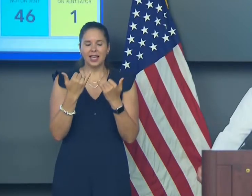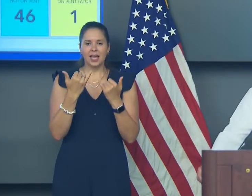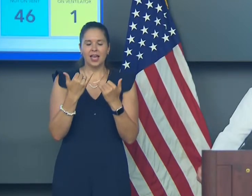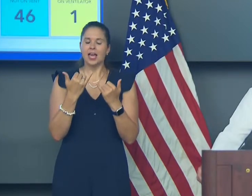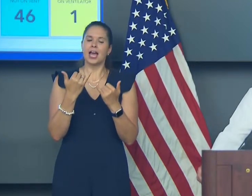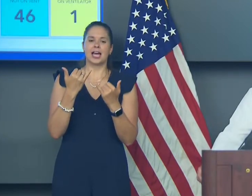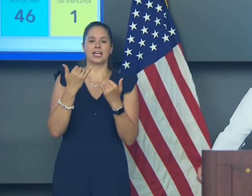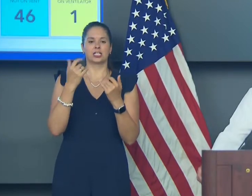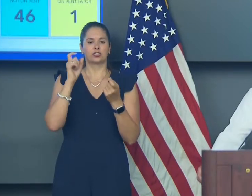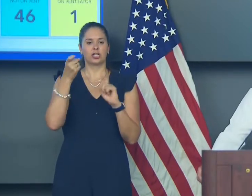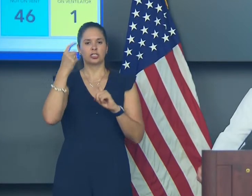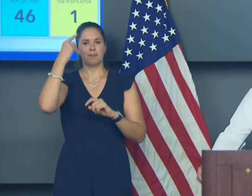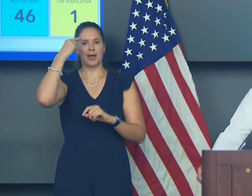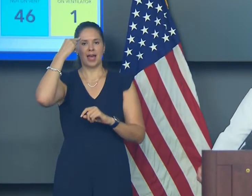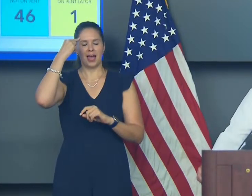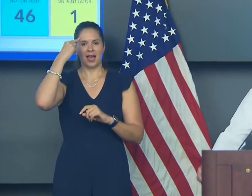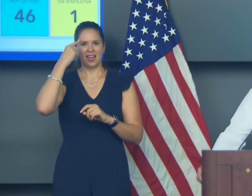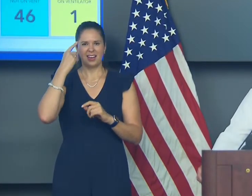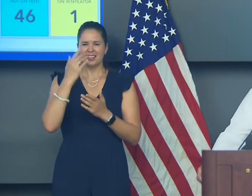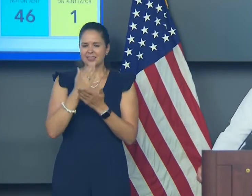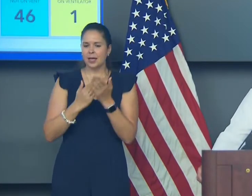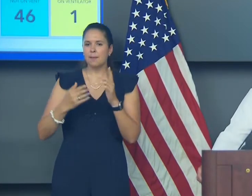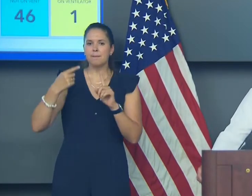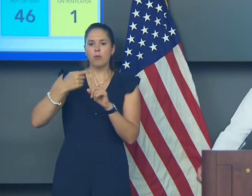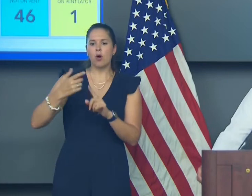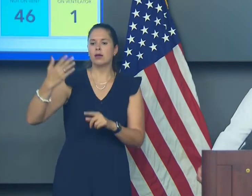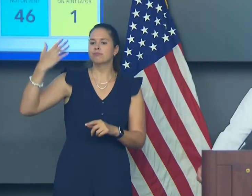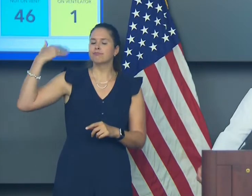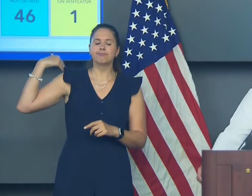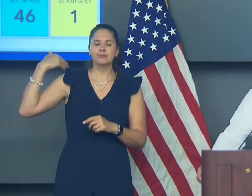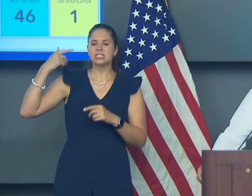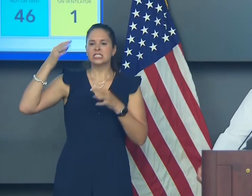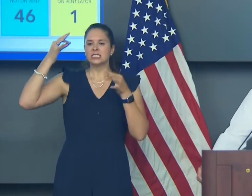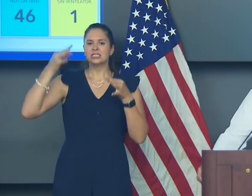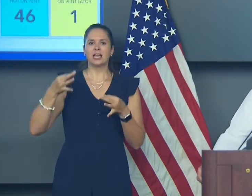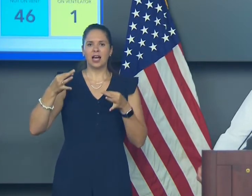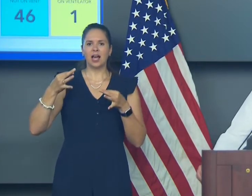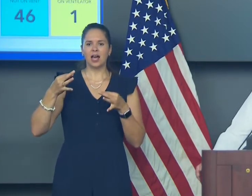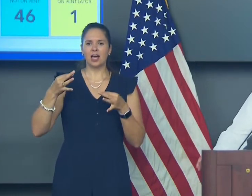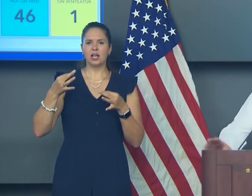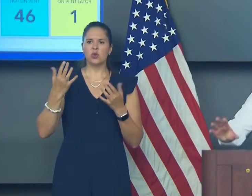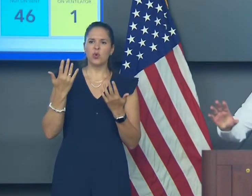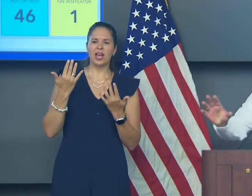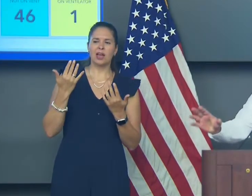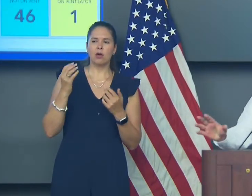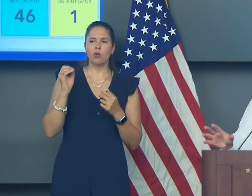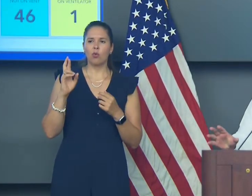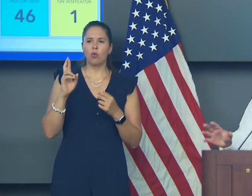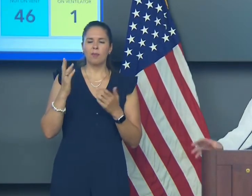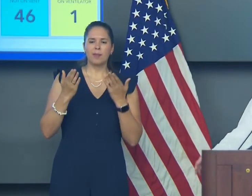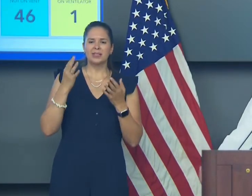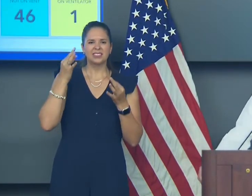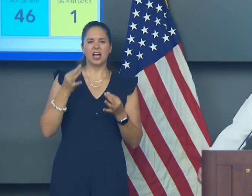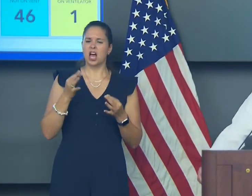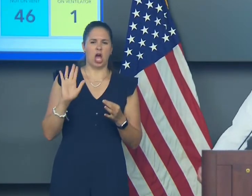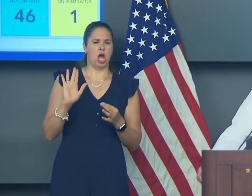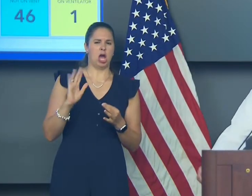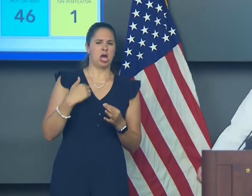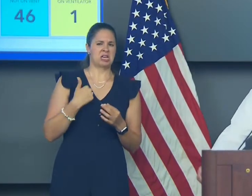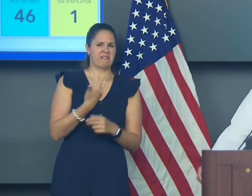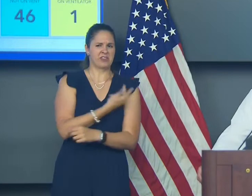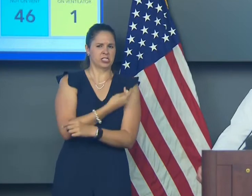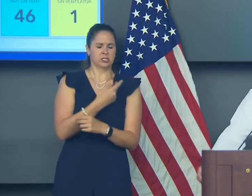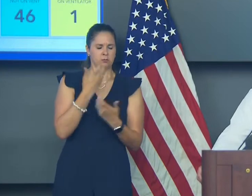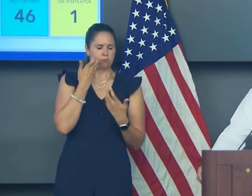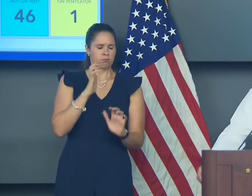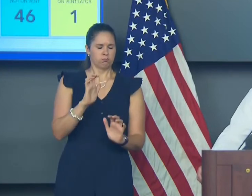mind. At some point in the recent past, they had decided to continue to wait, or maybe they had decided they weren't going to get vaccinated